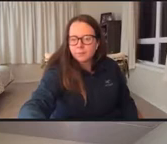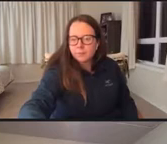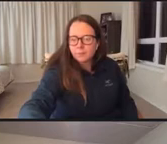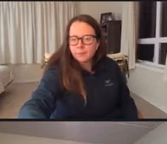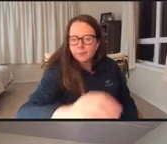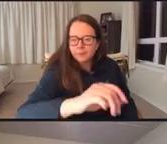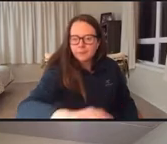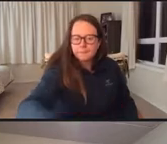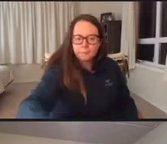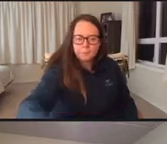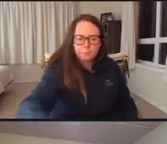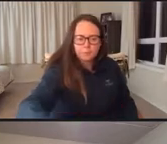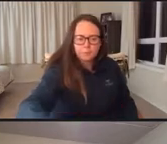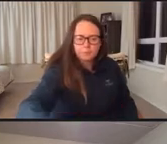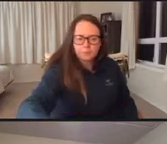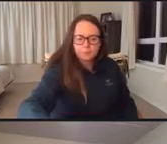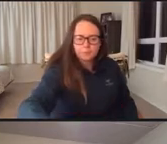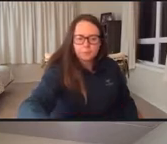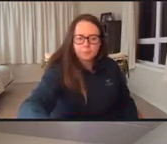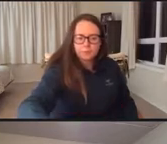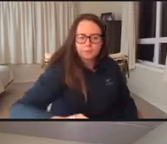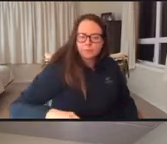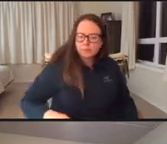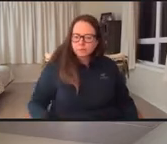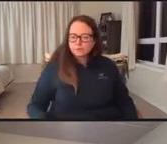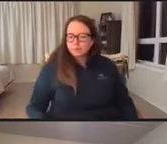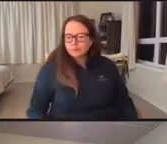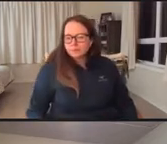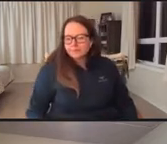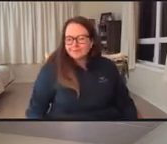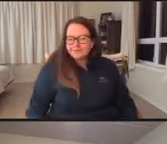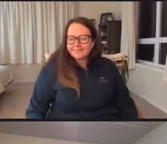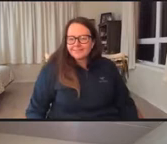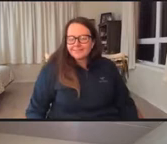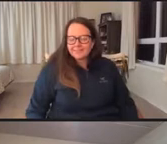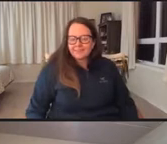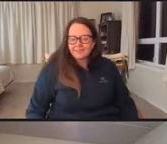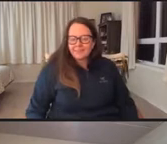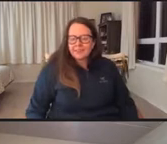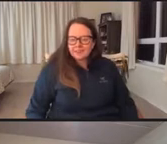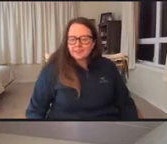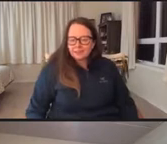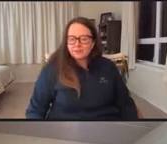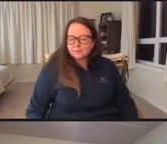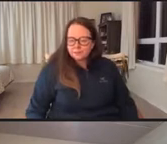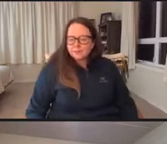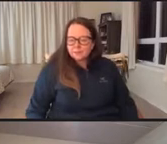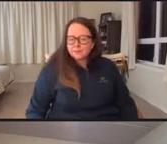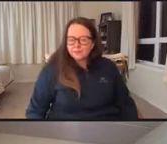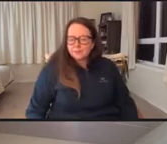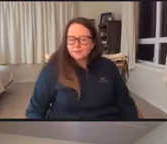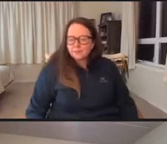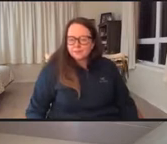Yeah. Tactile signing is actually signing for people that are also blind. So there's a way to sign into people's hands so they